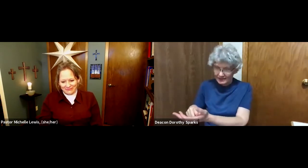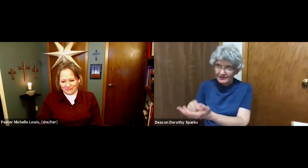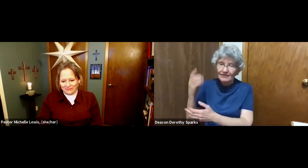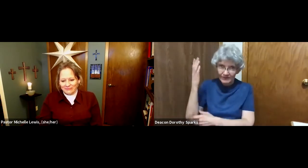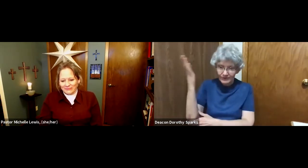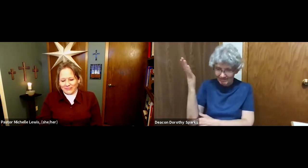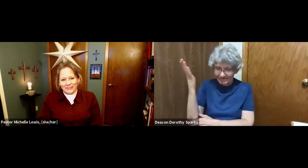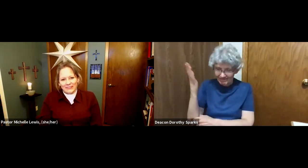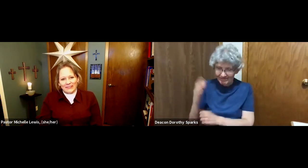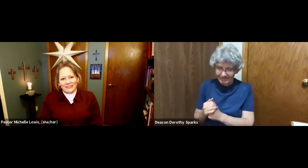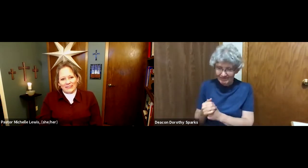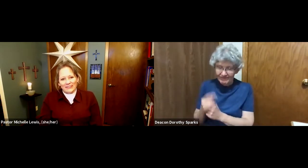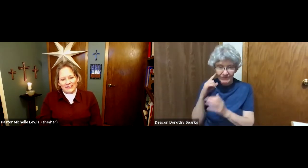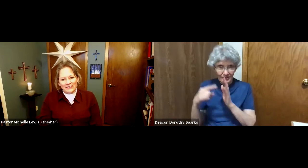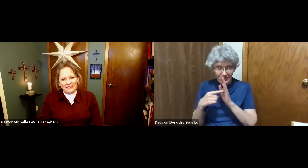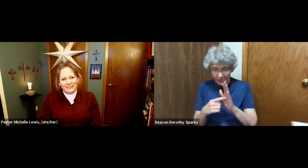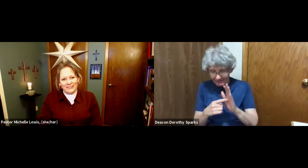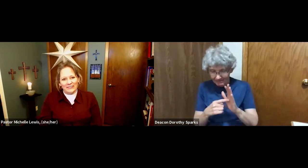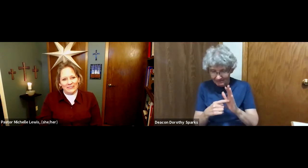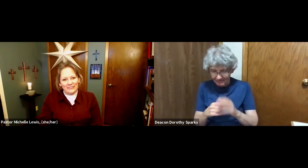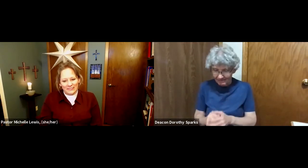Through water, you are revealed.